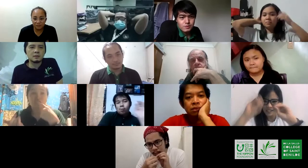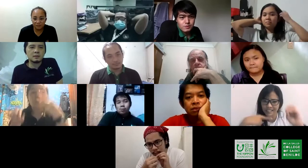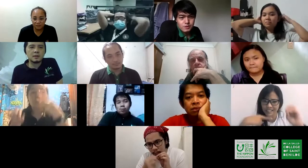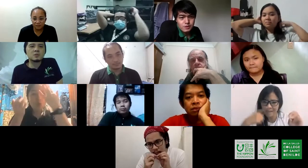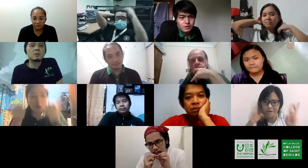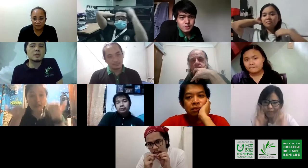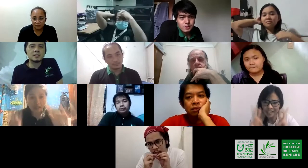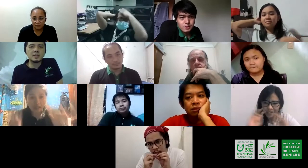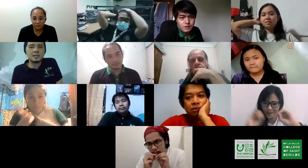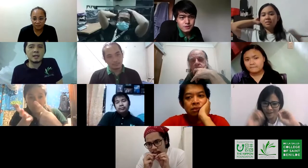That's why we're discussing it now.